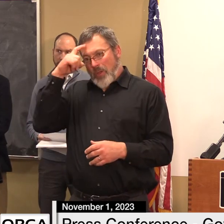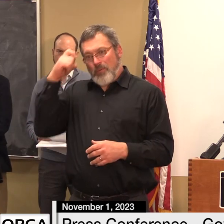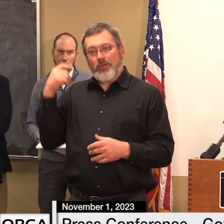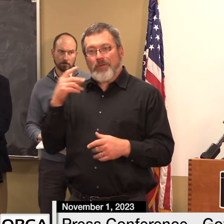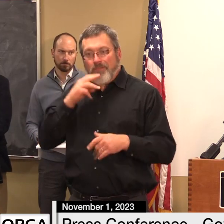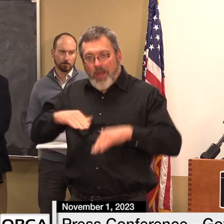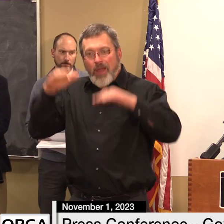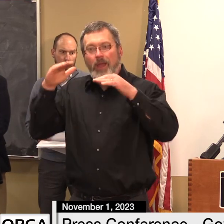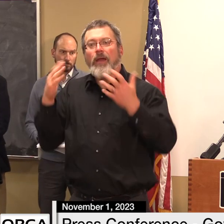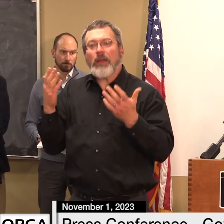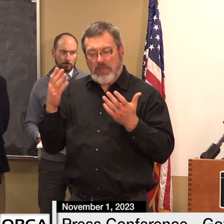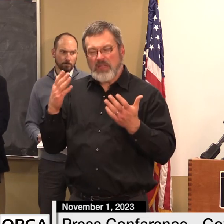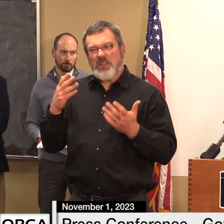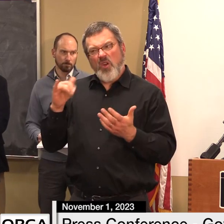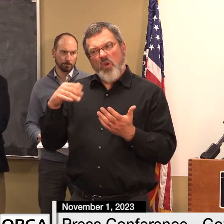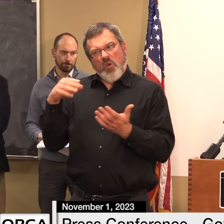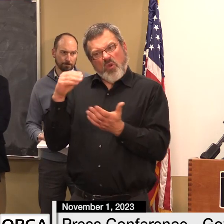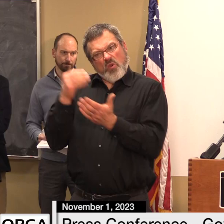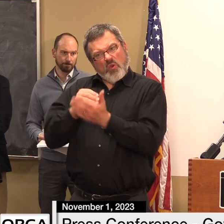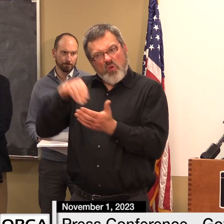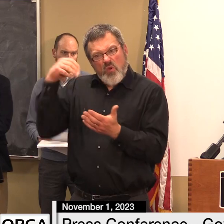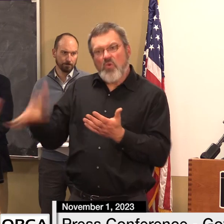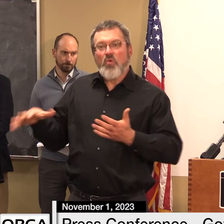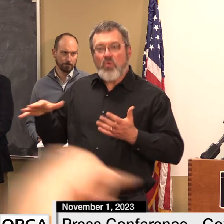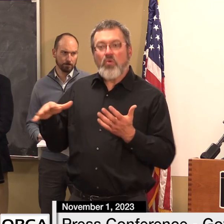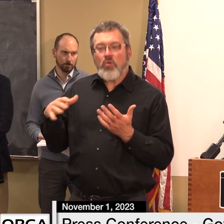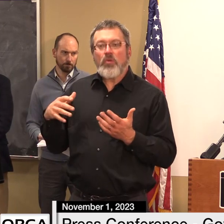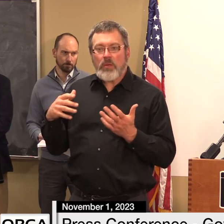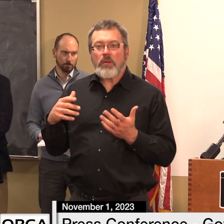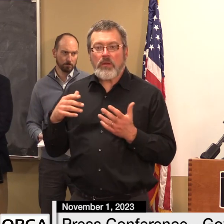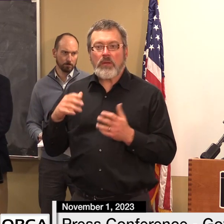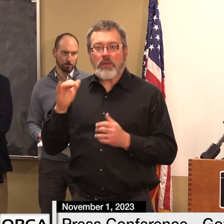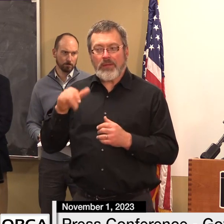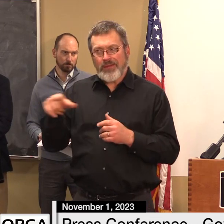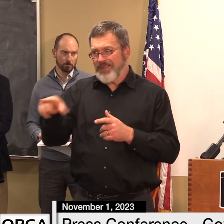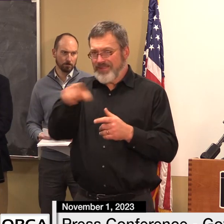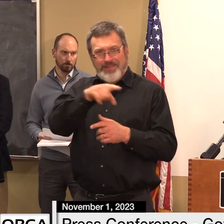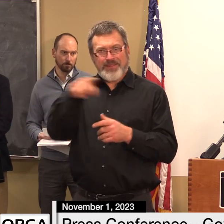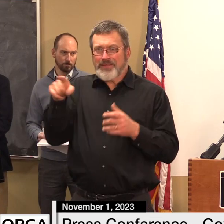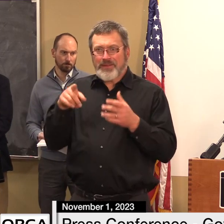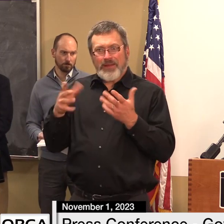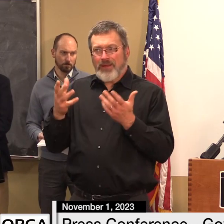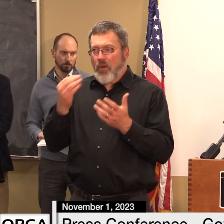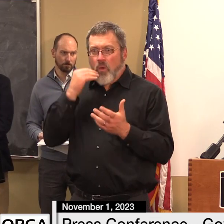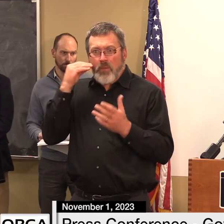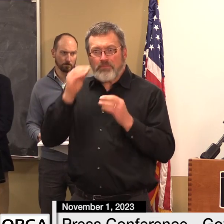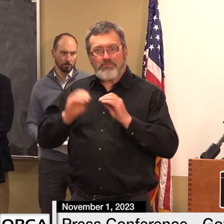of dollars, and we wanted to make sure those who lost their homes didn't need